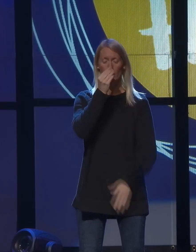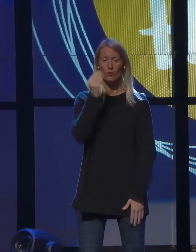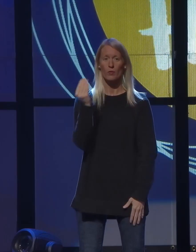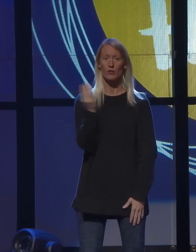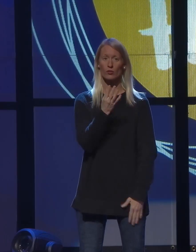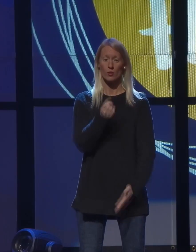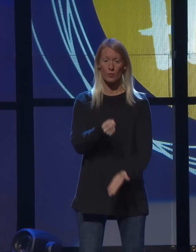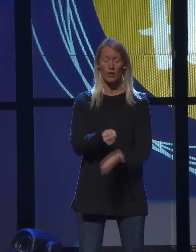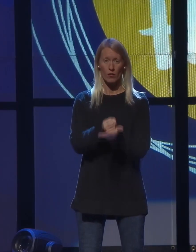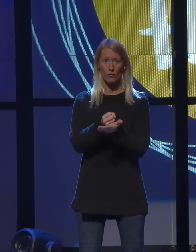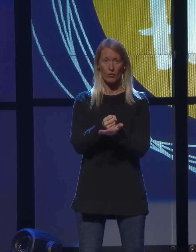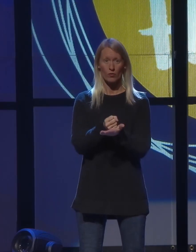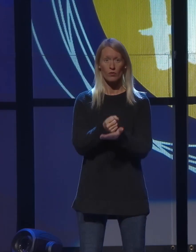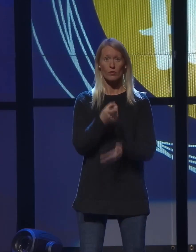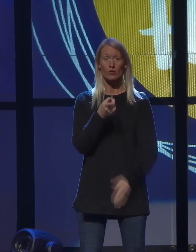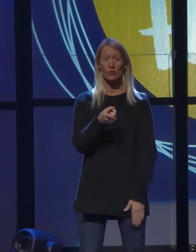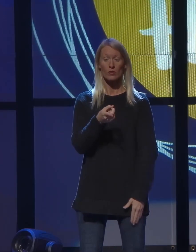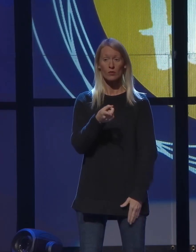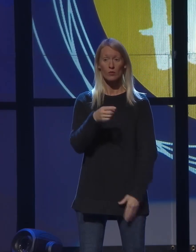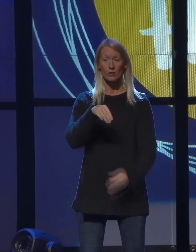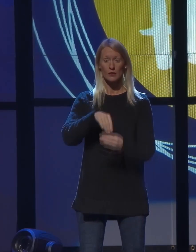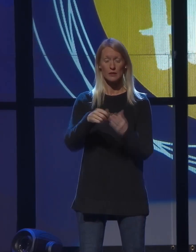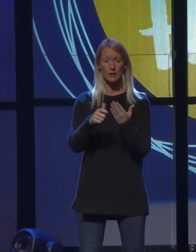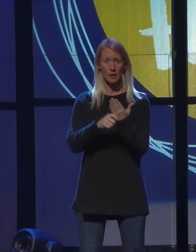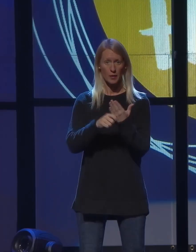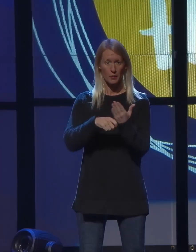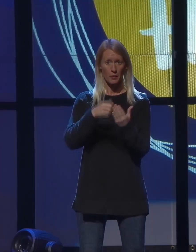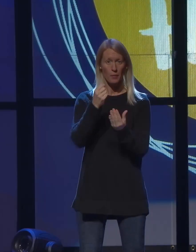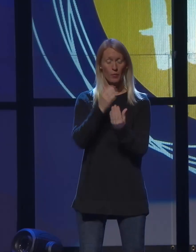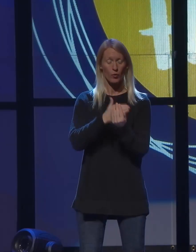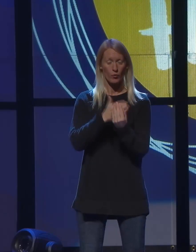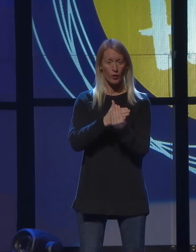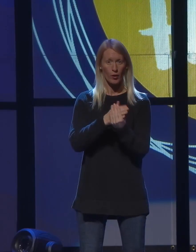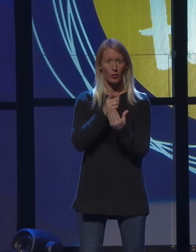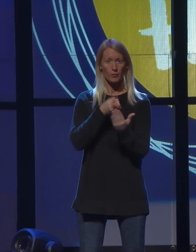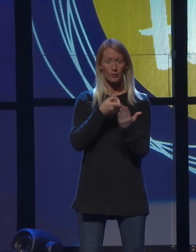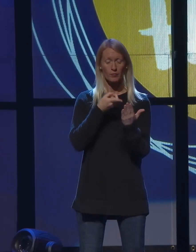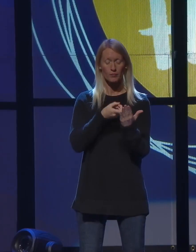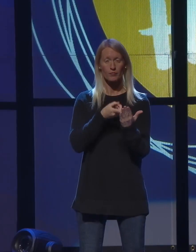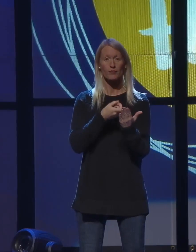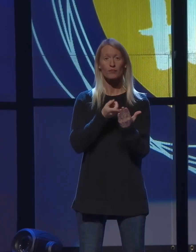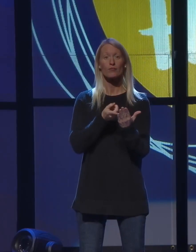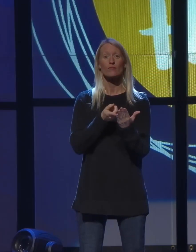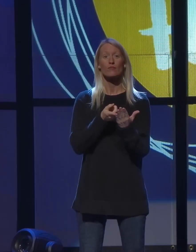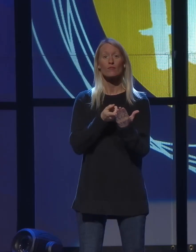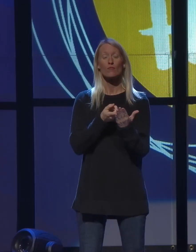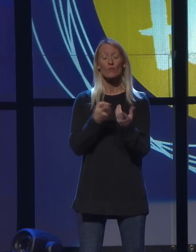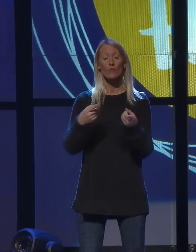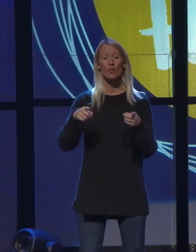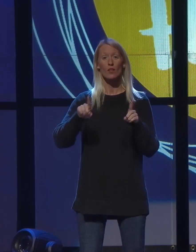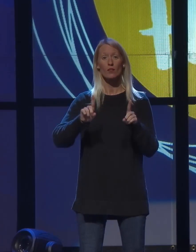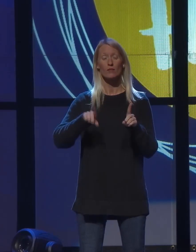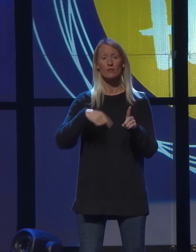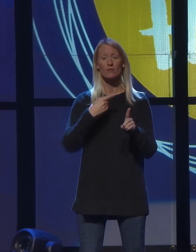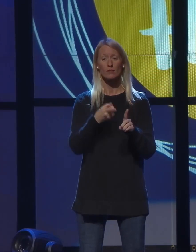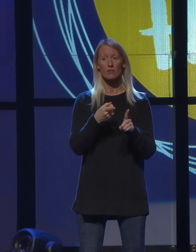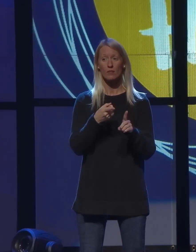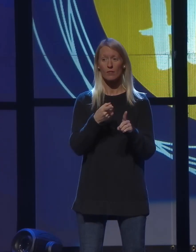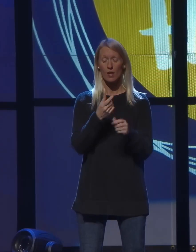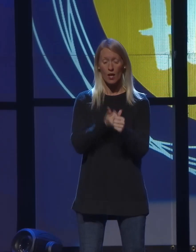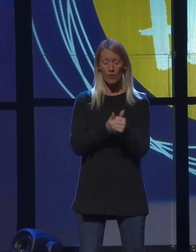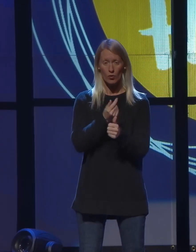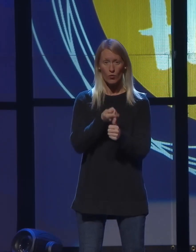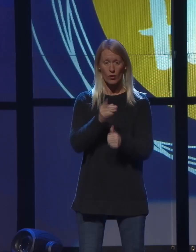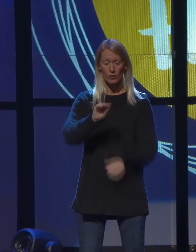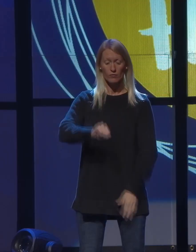helpful. So inside of your program are a few other things that I'd like to point out. So why doesn't everyone go ahead, take